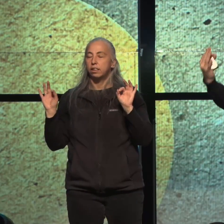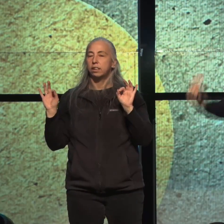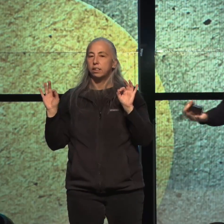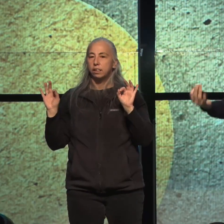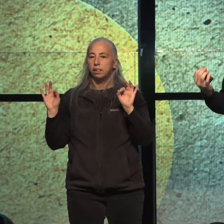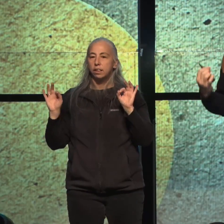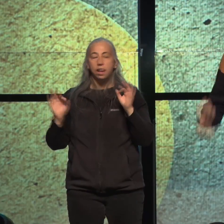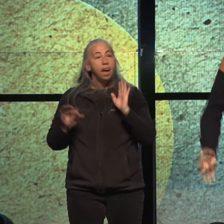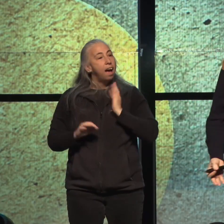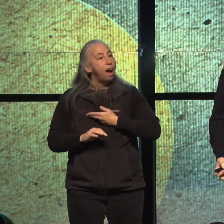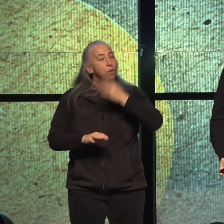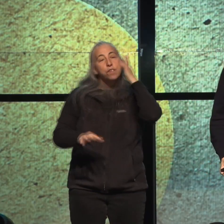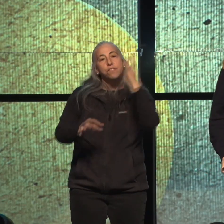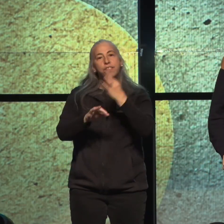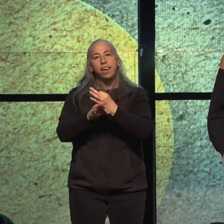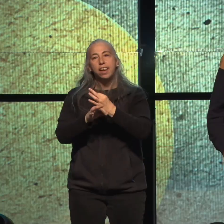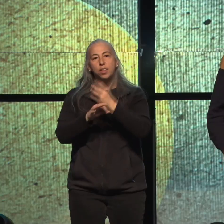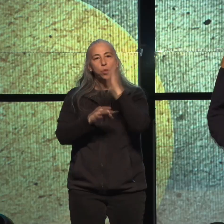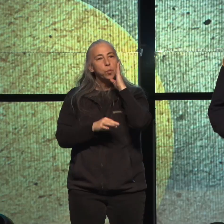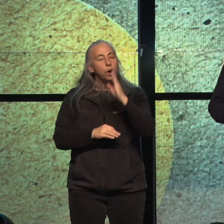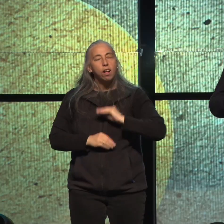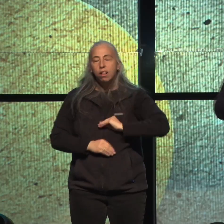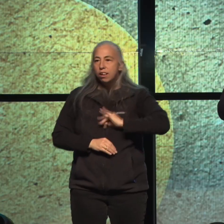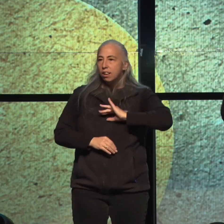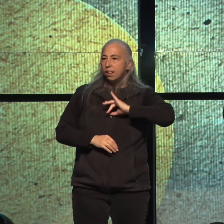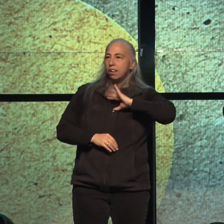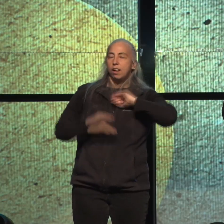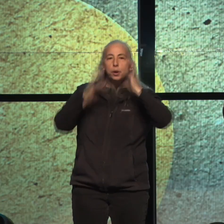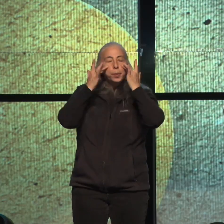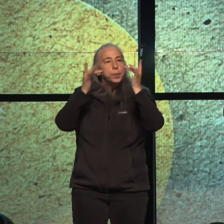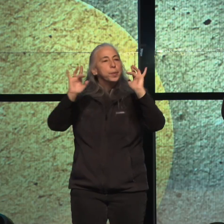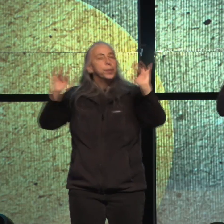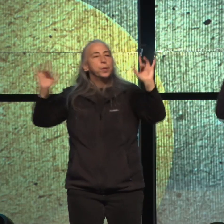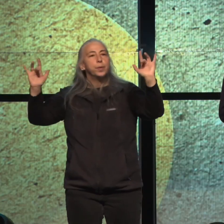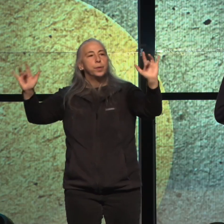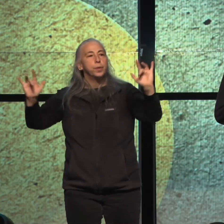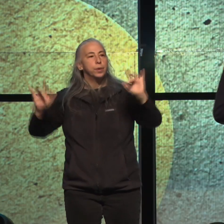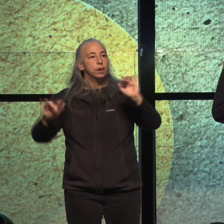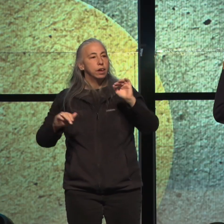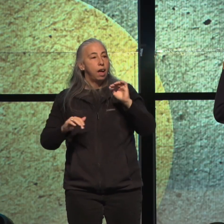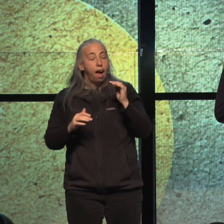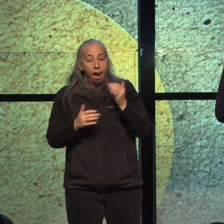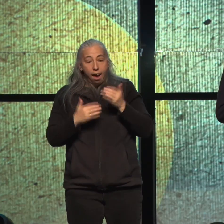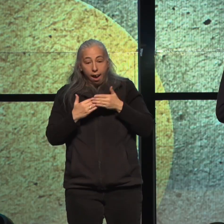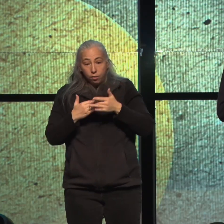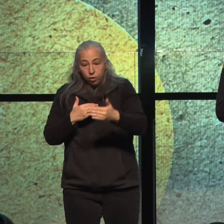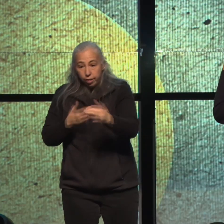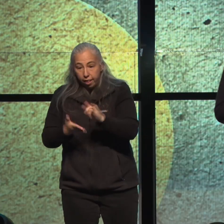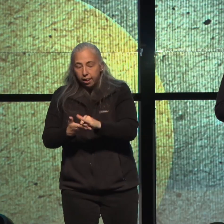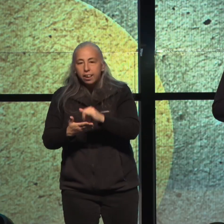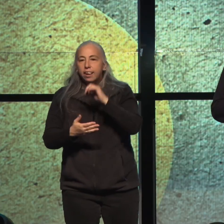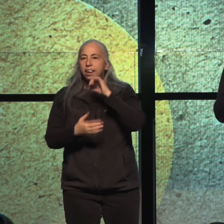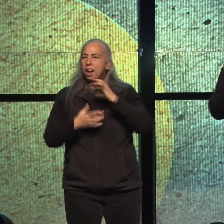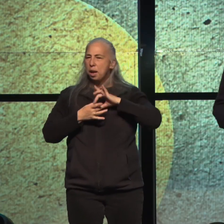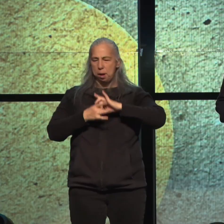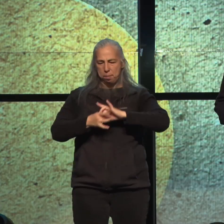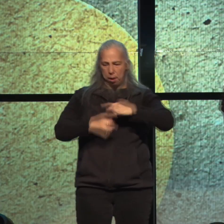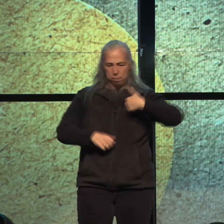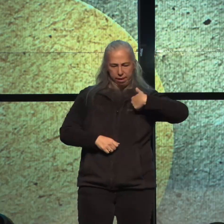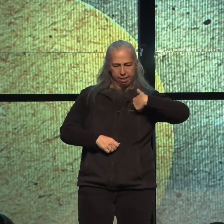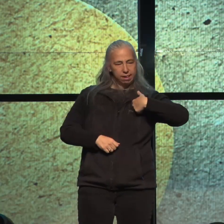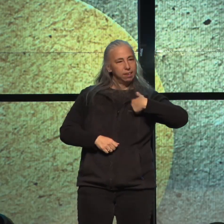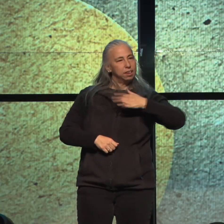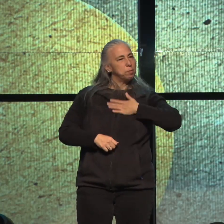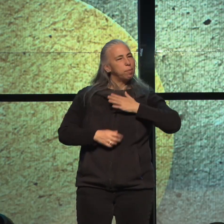And our faith will come alive. And it will no longer be about me. It will no longer be about my